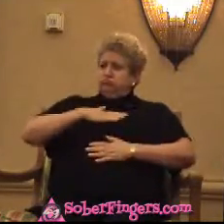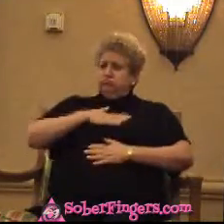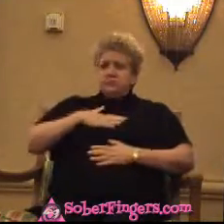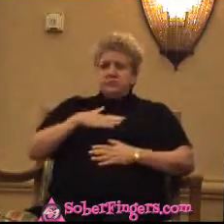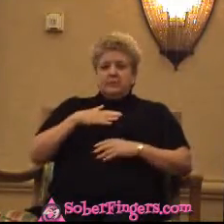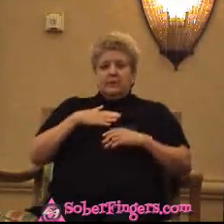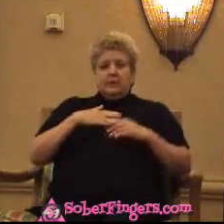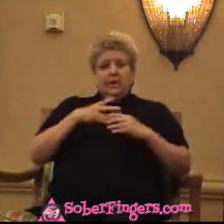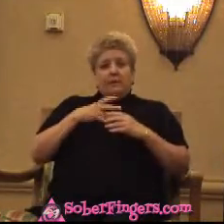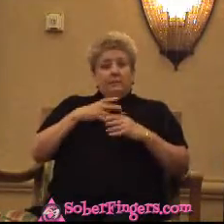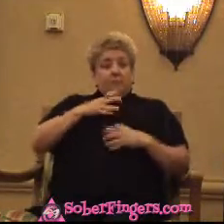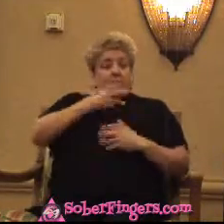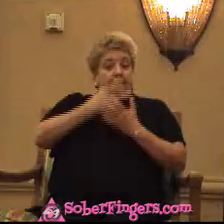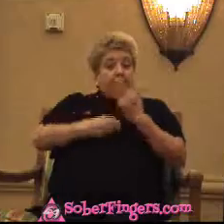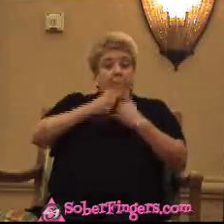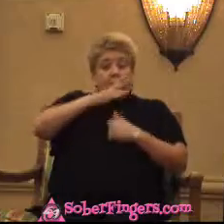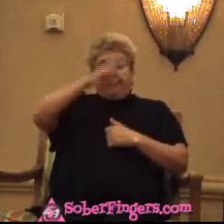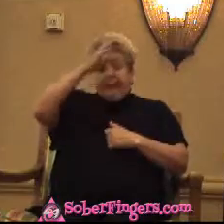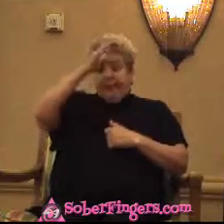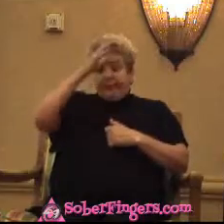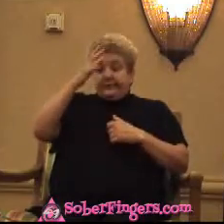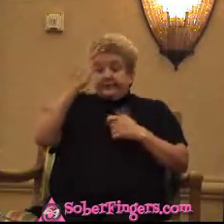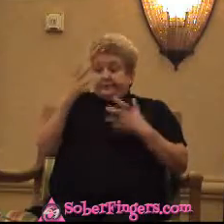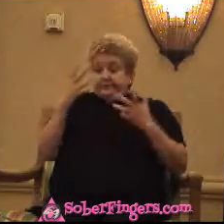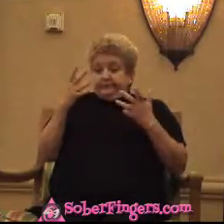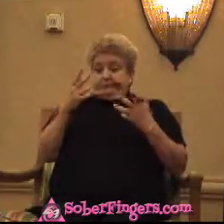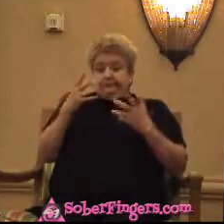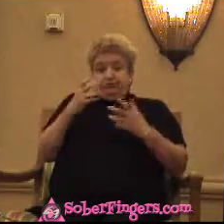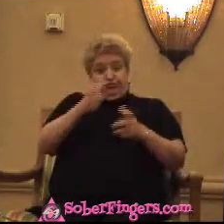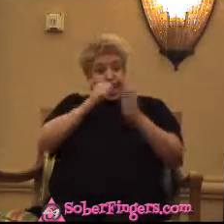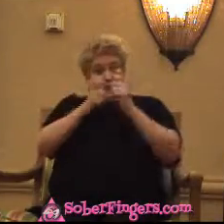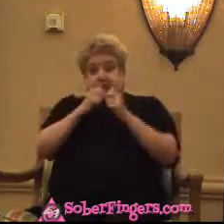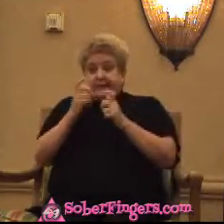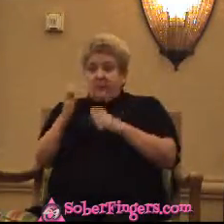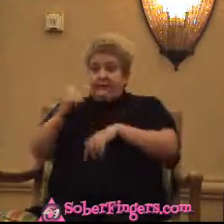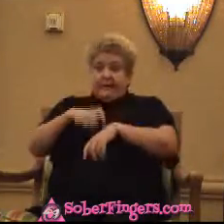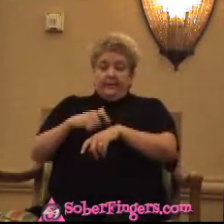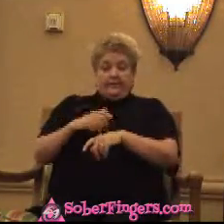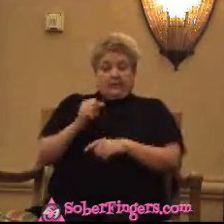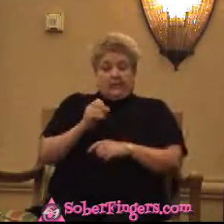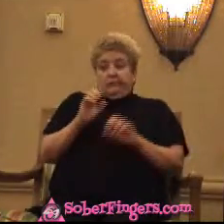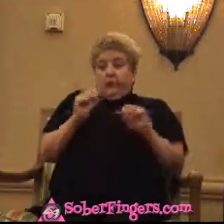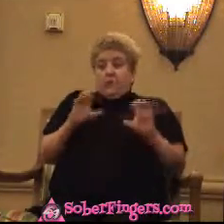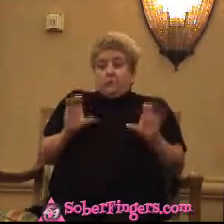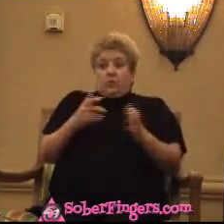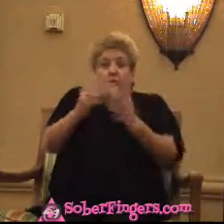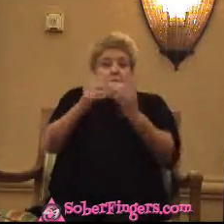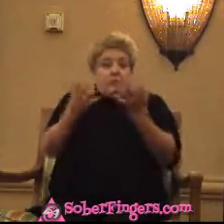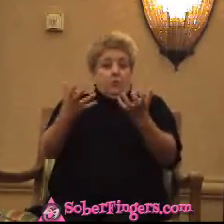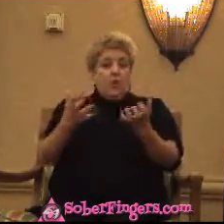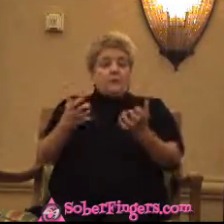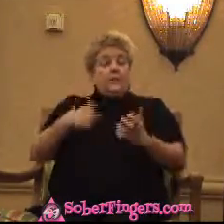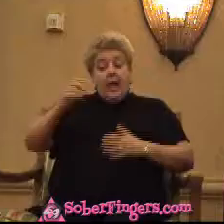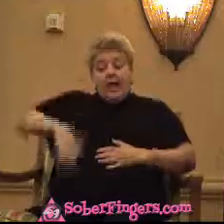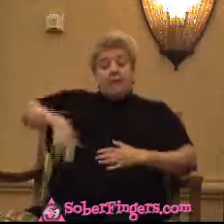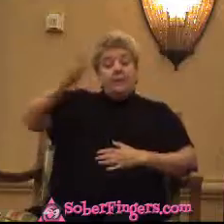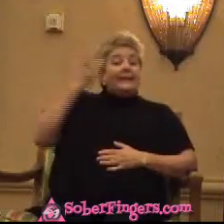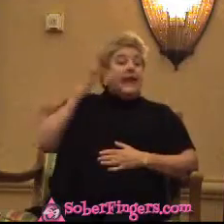supervision. I could do whatever I wanted to do. Now, I grew up in Northern California, and in California in those days, you could get a driver's license when you were